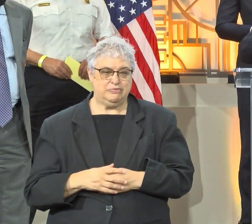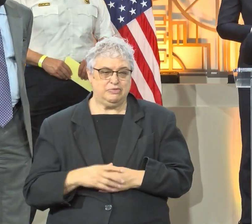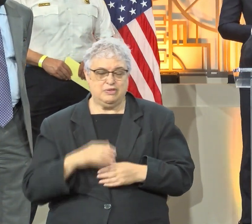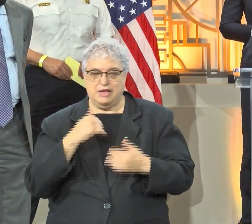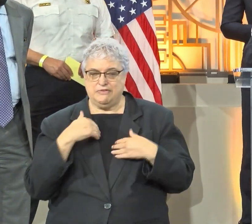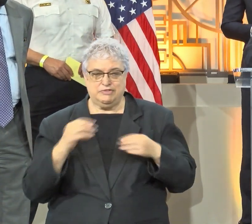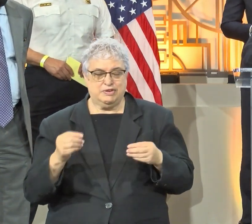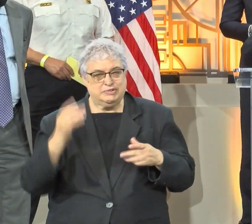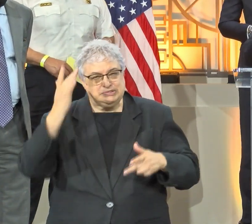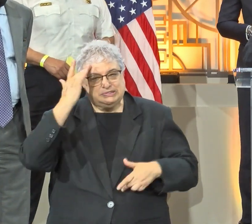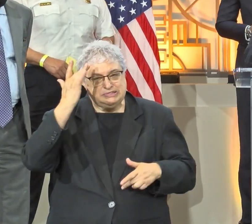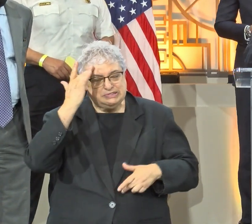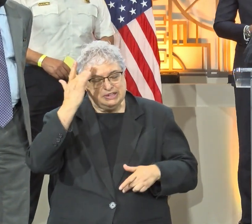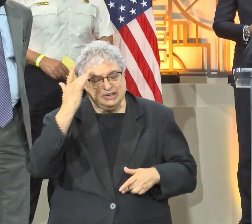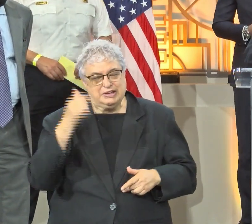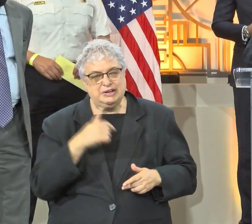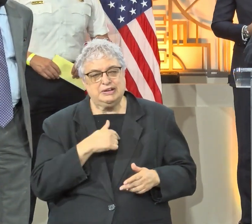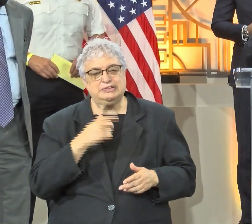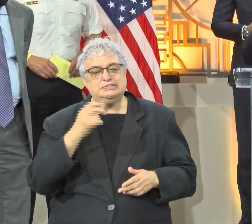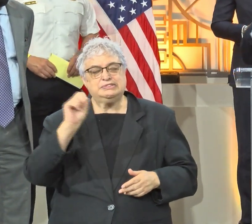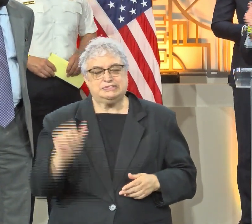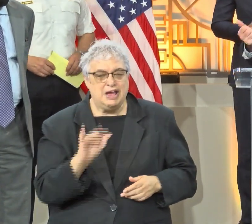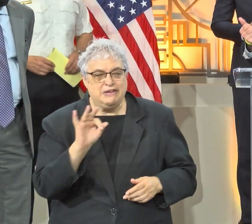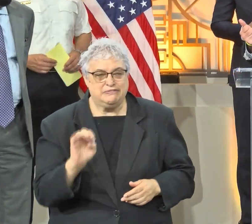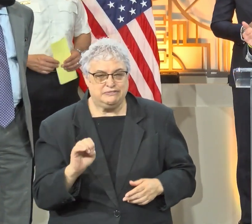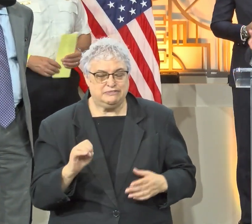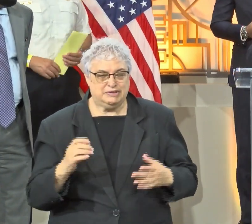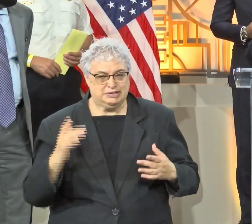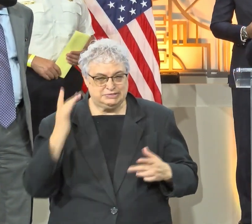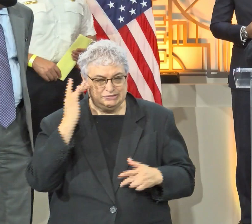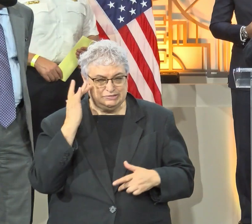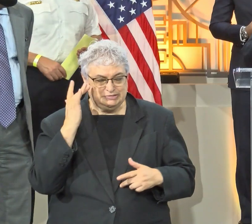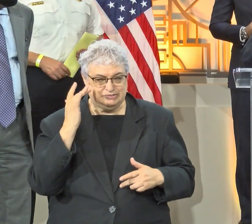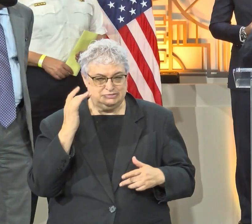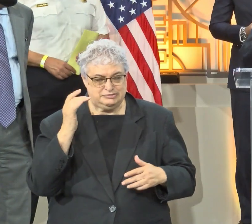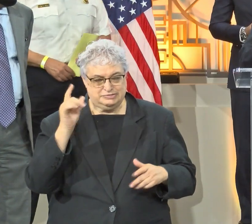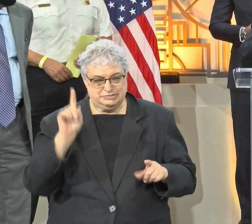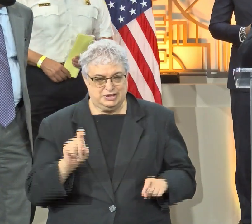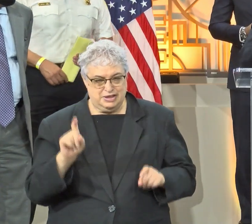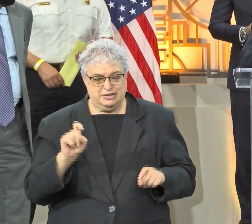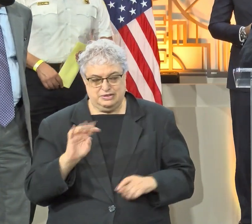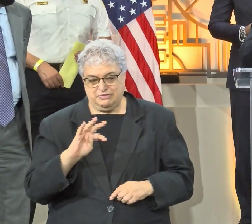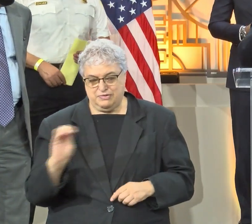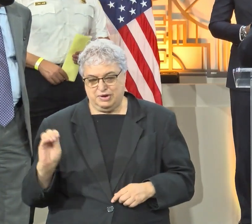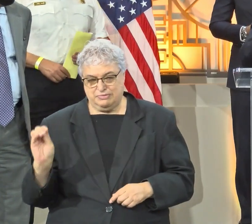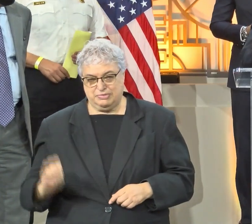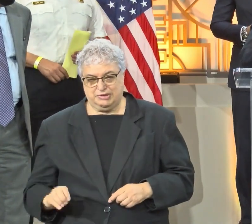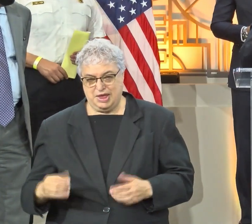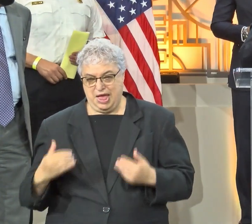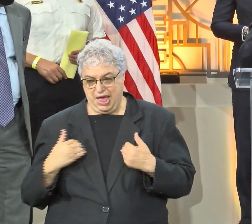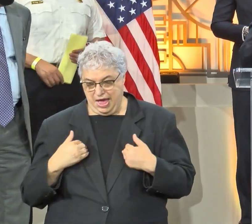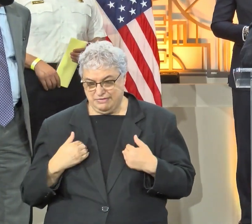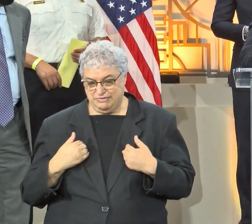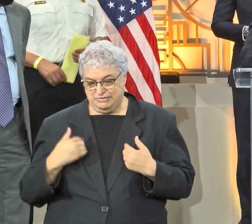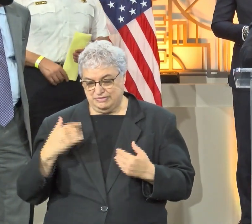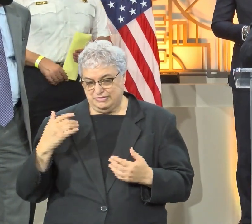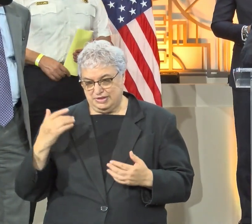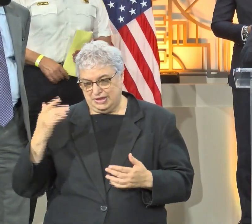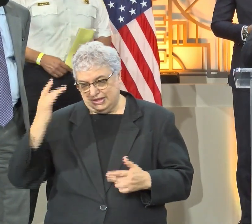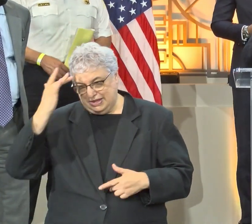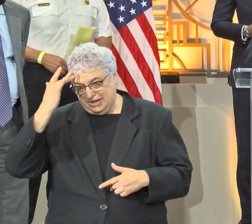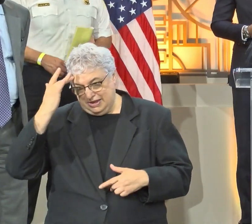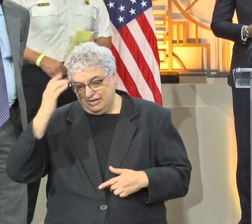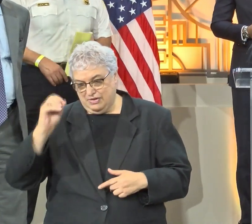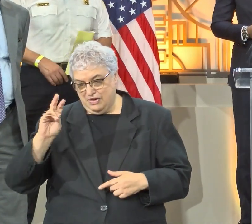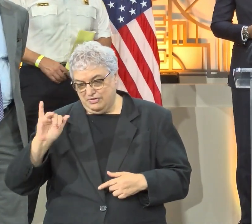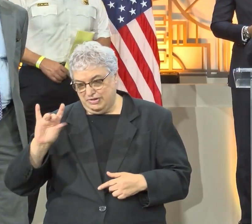any signs, you don't have any symptoms, but you want to get tested, as the mayor just pointed out, 40% of the folks who are infected have no idea that they're infected. They have no